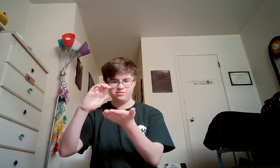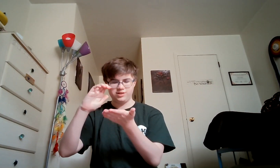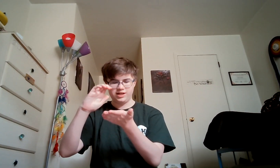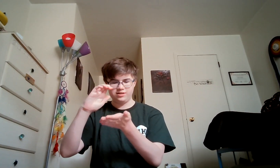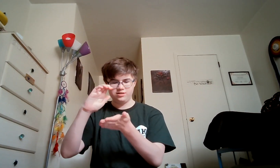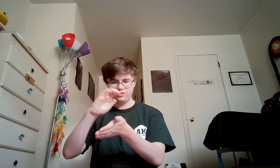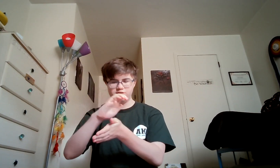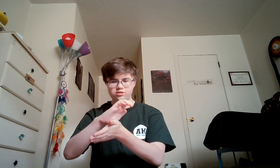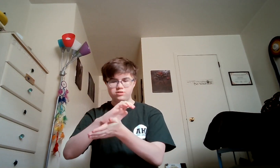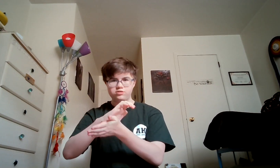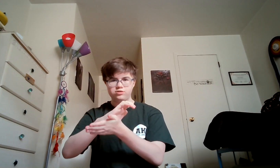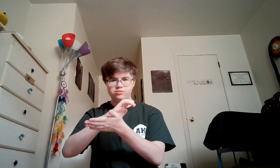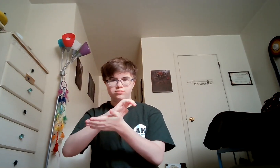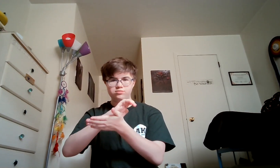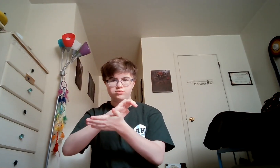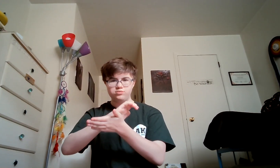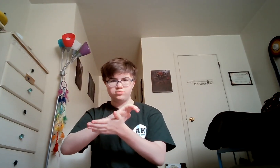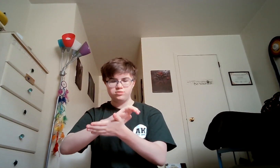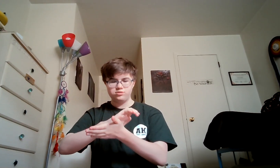flat. So